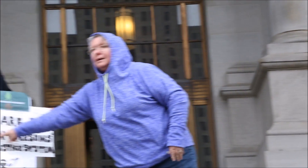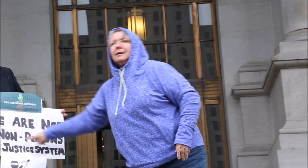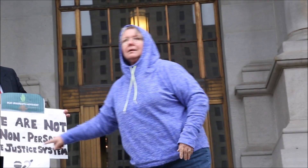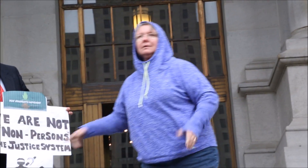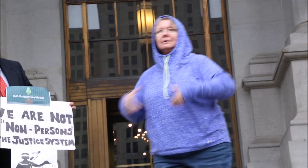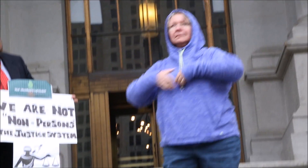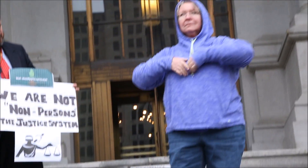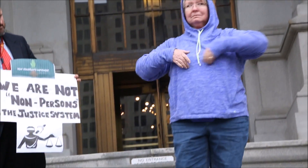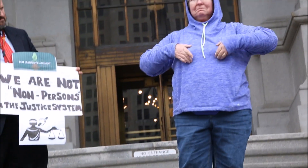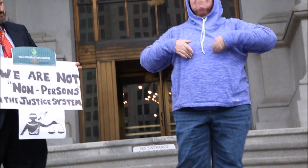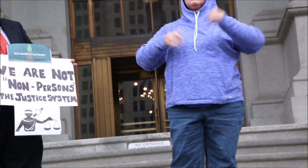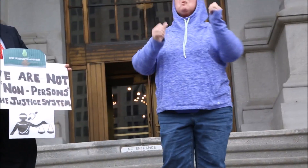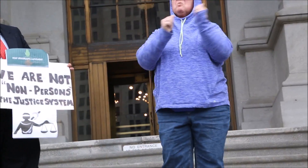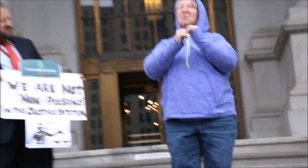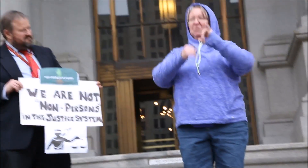NED is always famous for saying what?